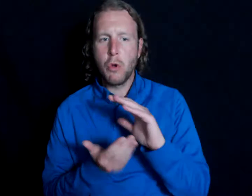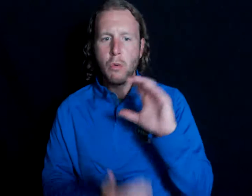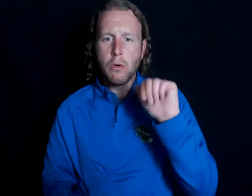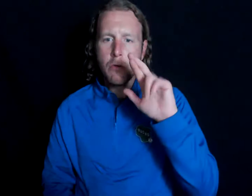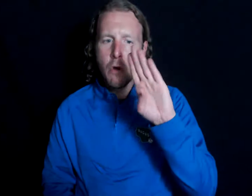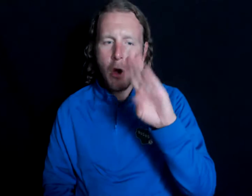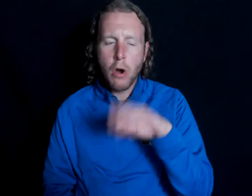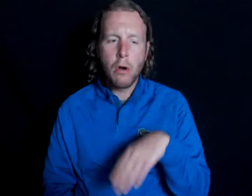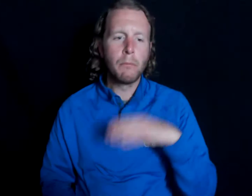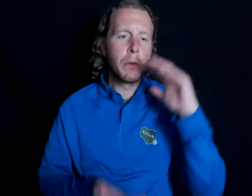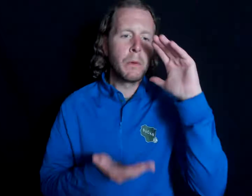higher expectations.